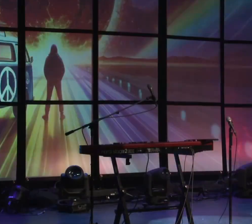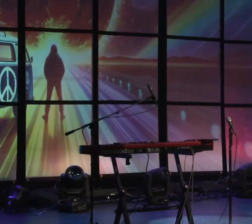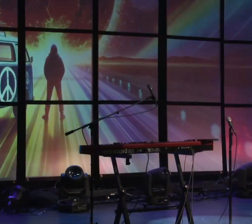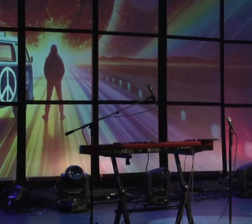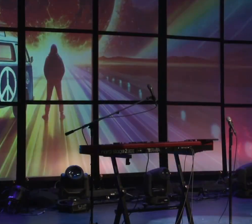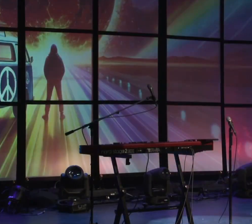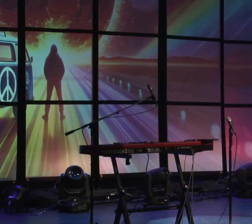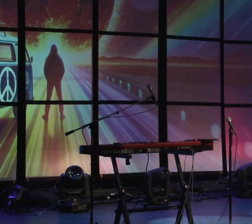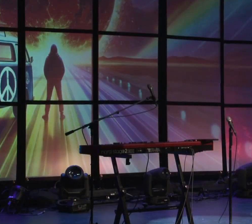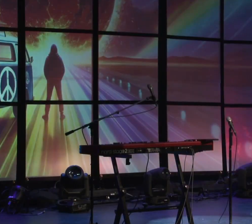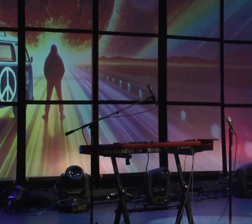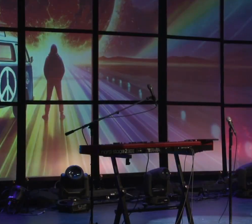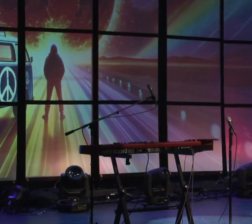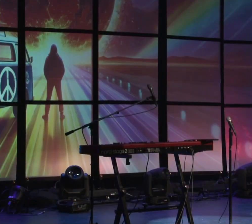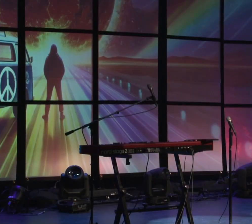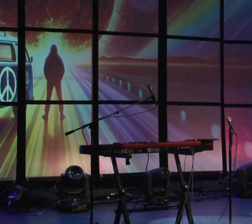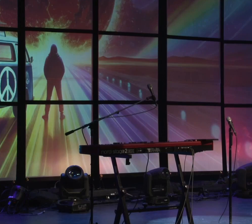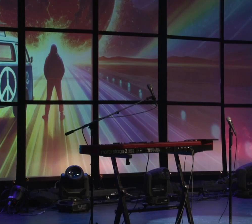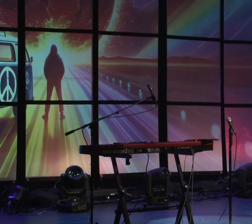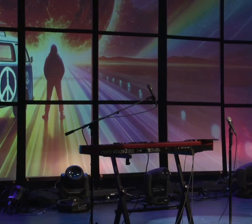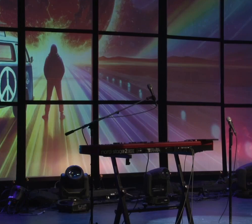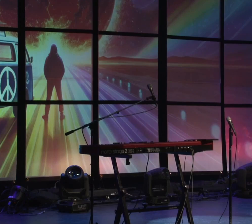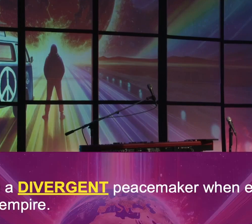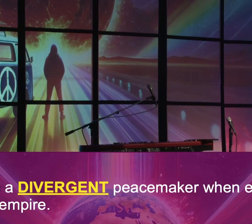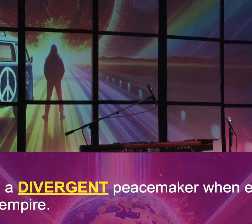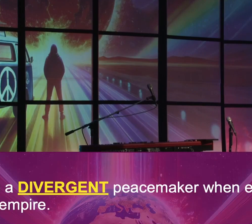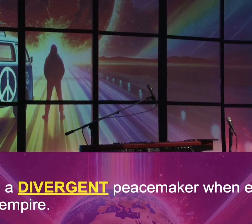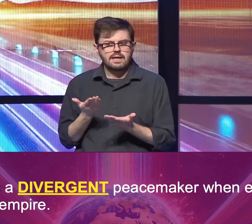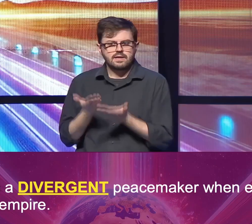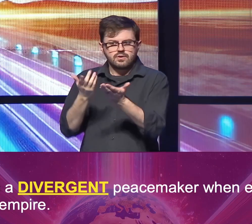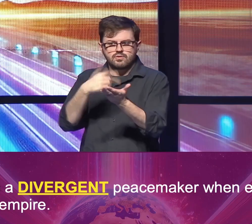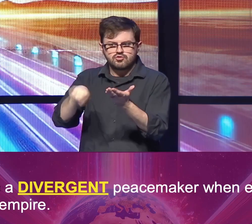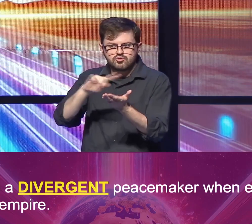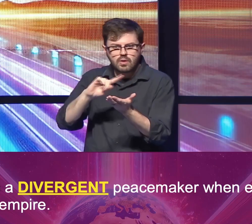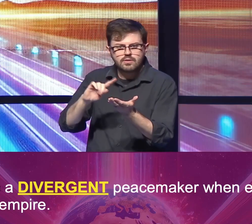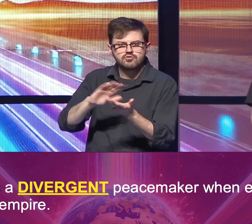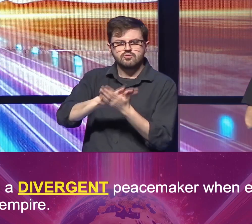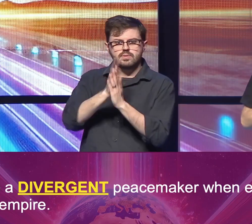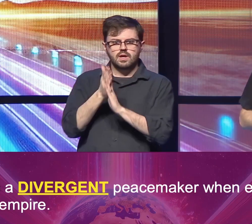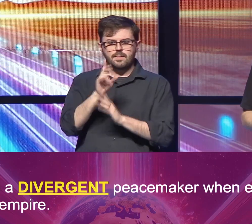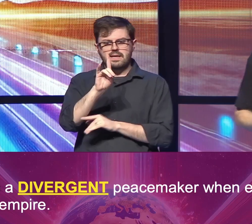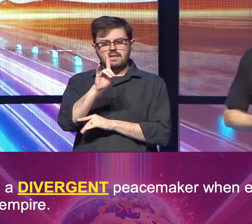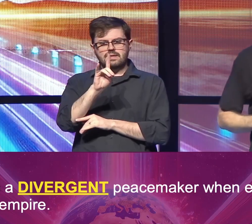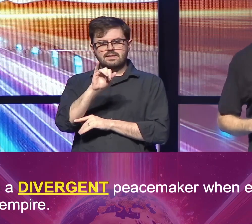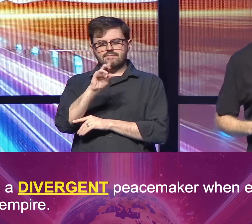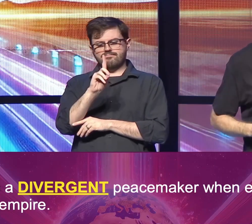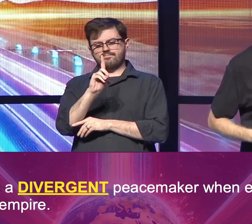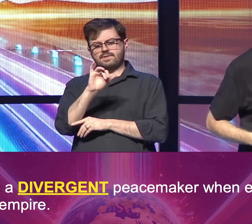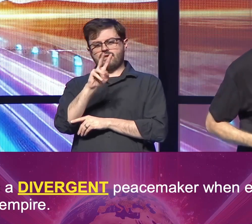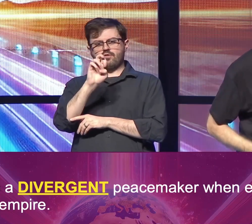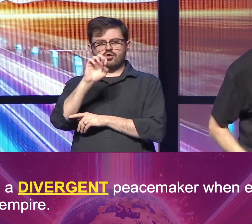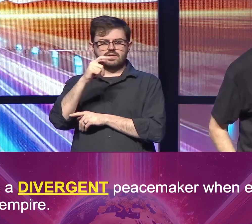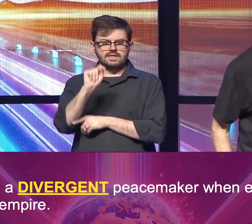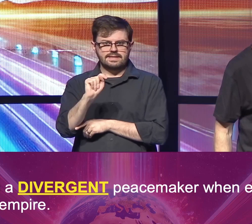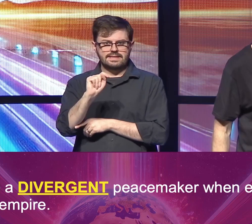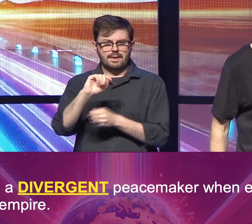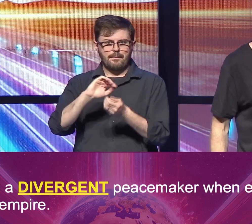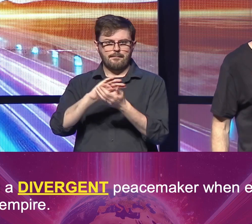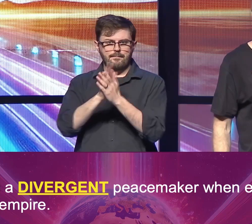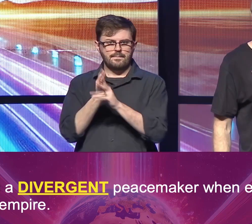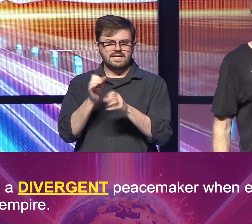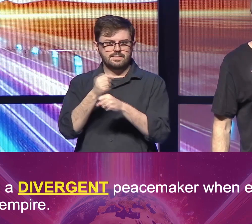want to encourage you to be a divergent peacemaker. We talked about that word a few weeks ago. Don't fit into any one of these three